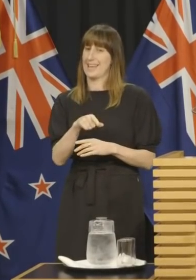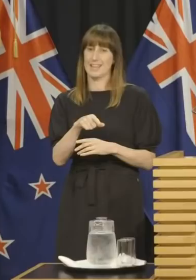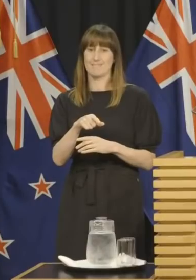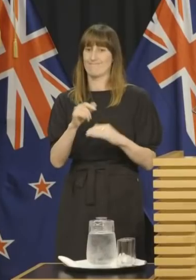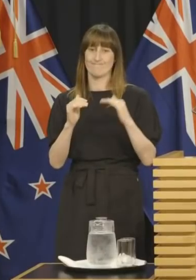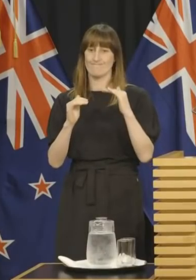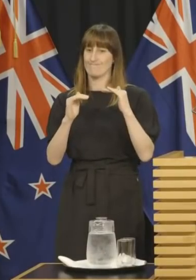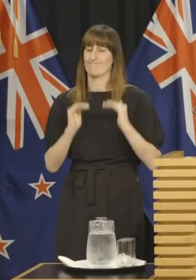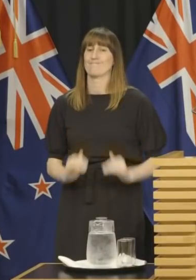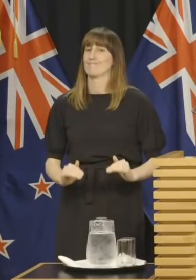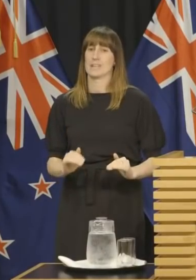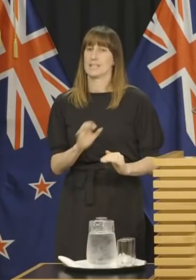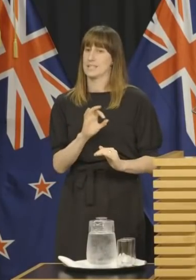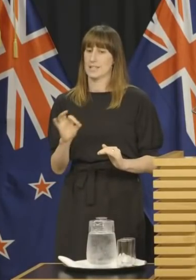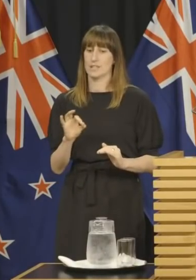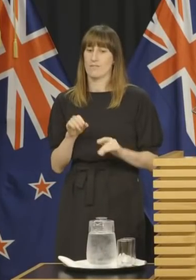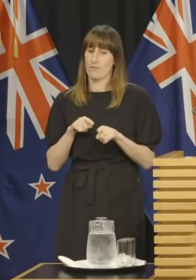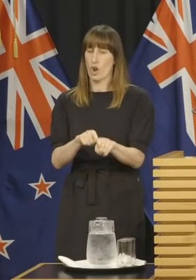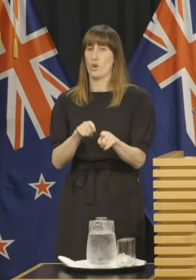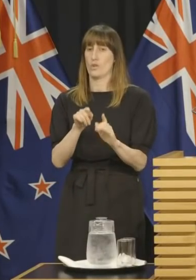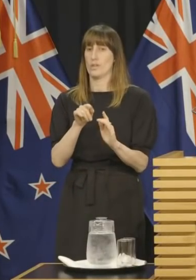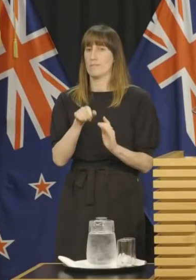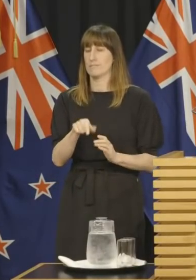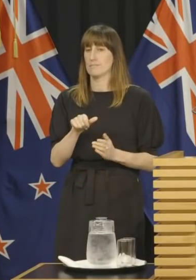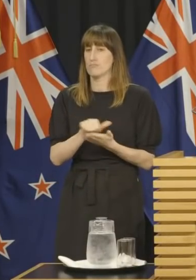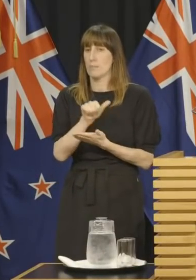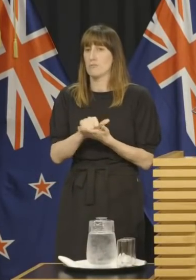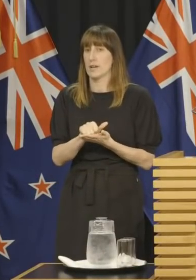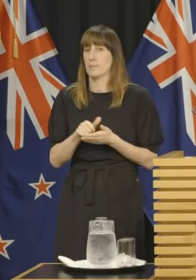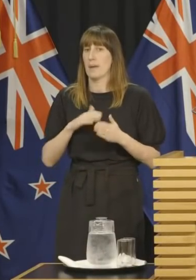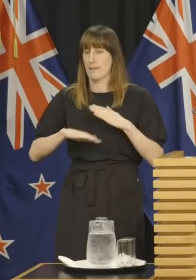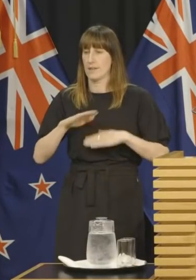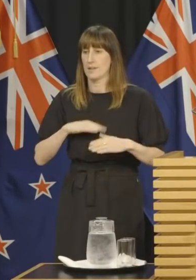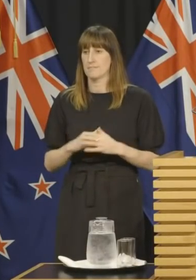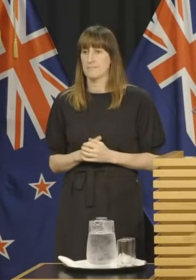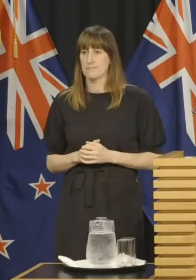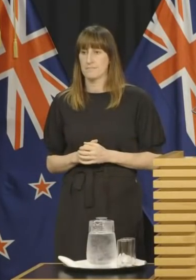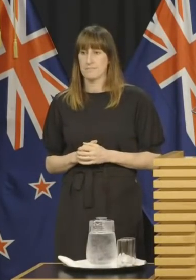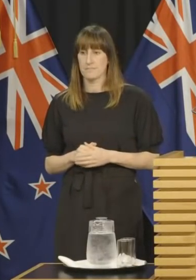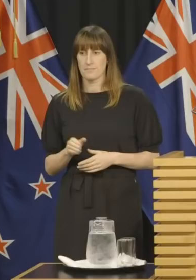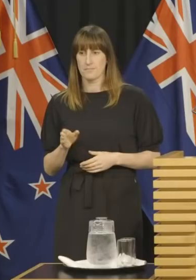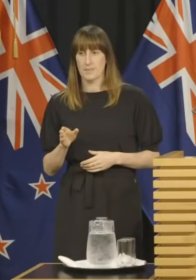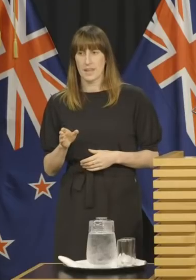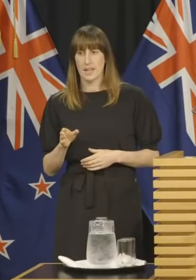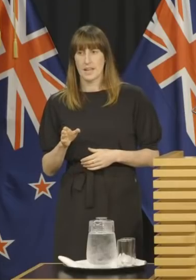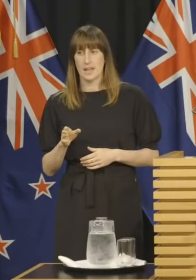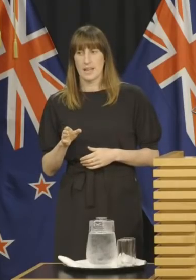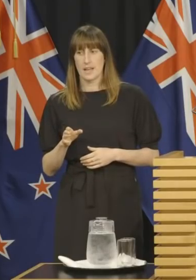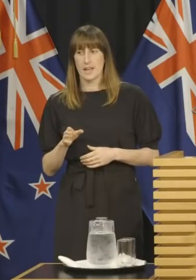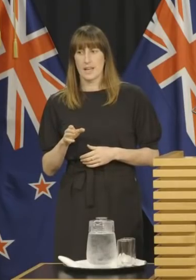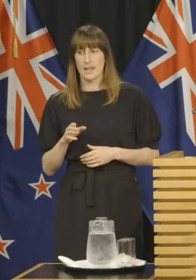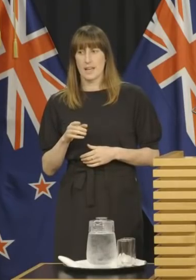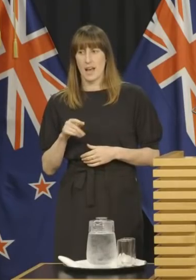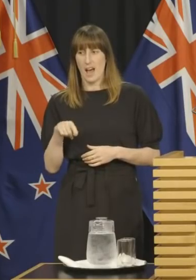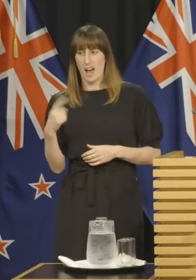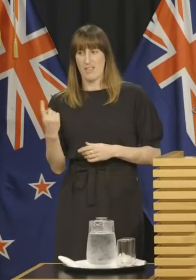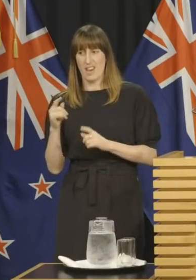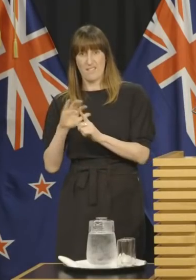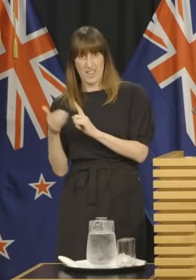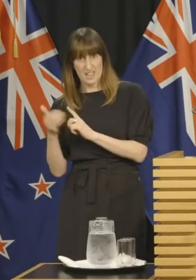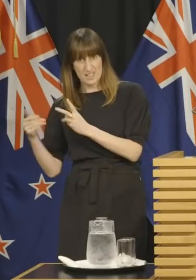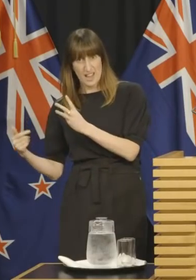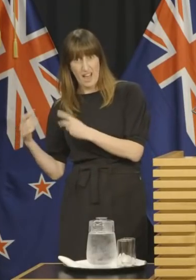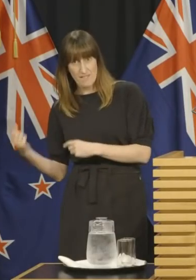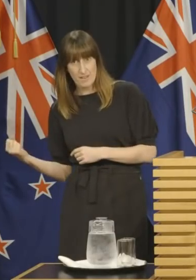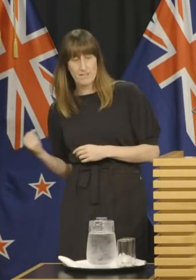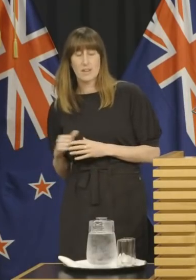with staff? In my view, that's immaterial. He's made a decision here that has led to him no longer holding this role.